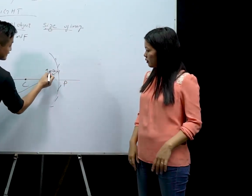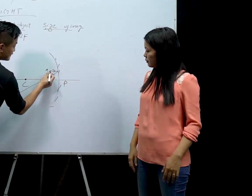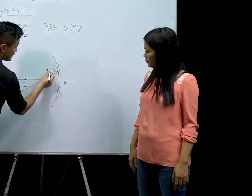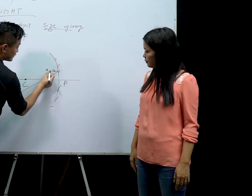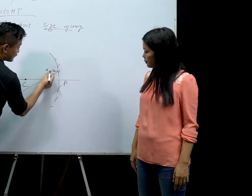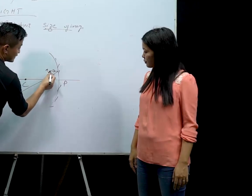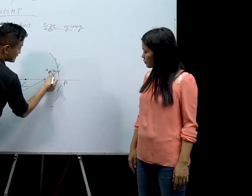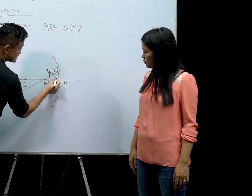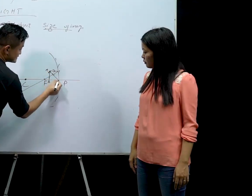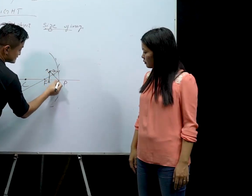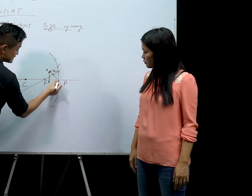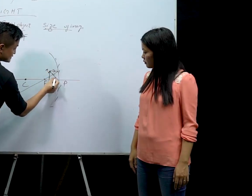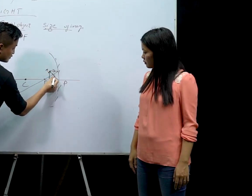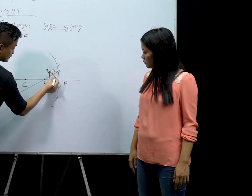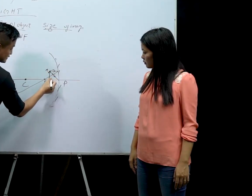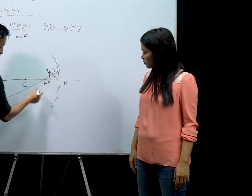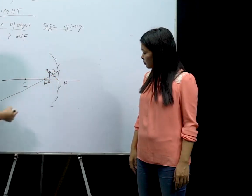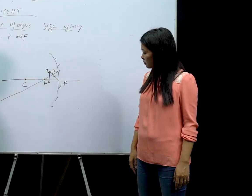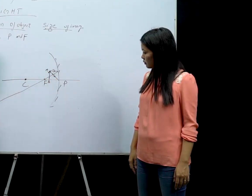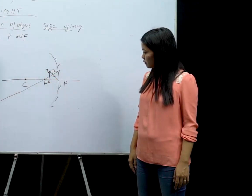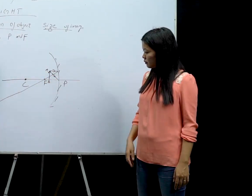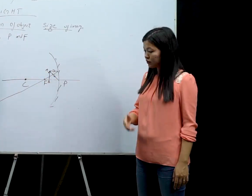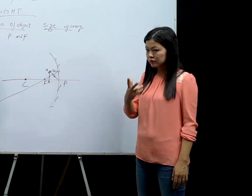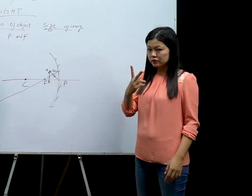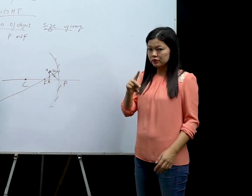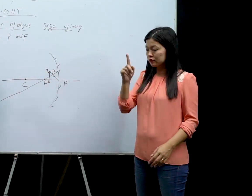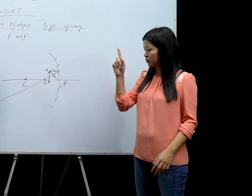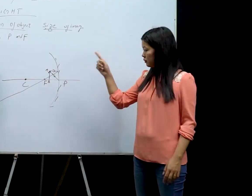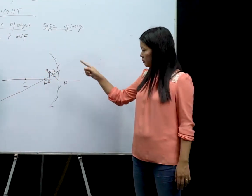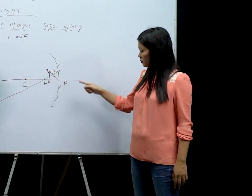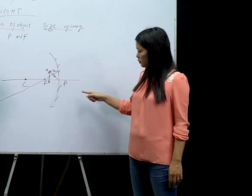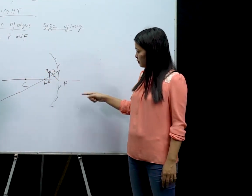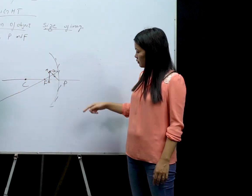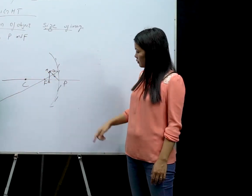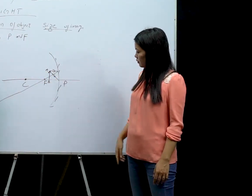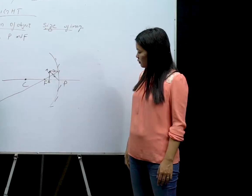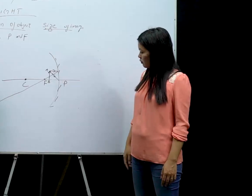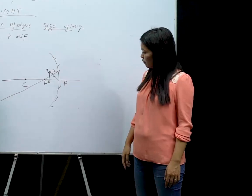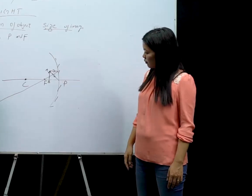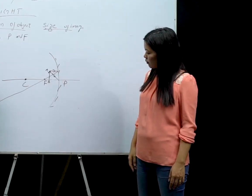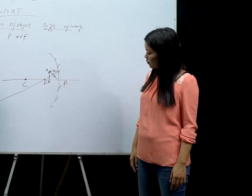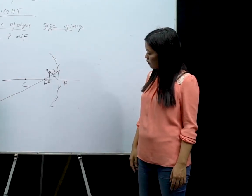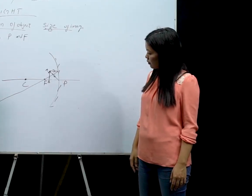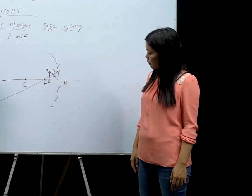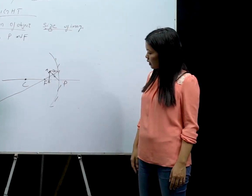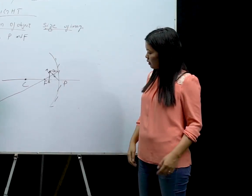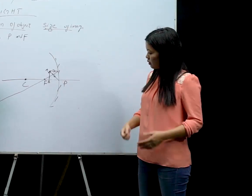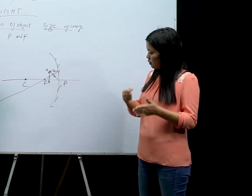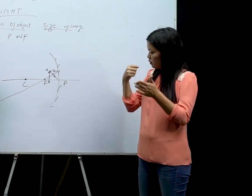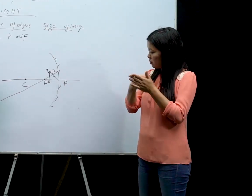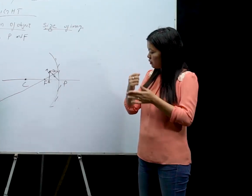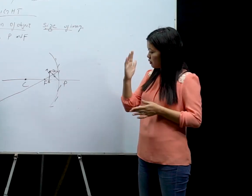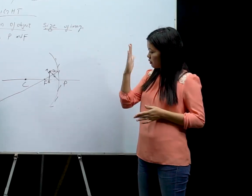is, if a ray of light that is incident on the pole of the mirror, then after hitting the mirror, it will